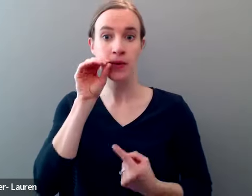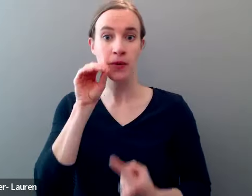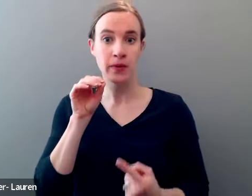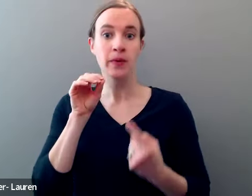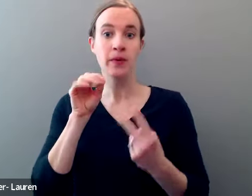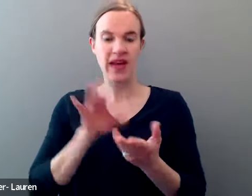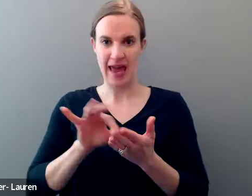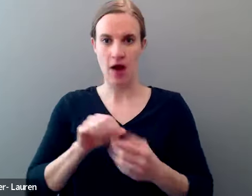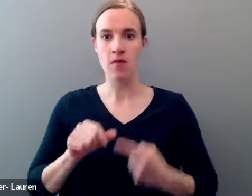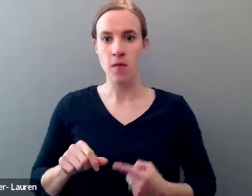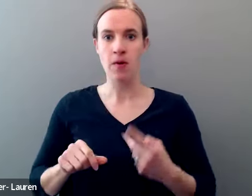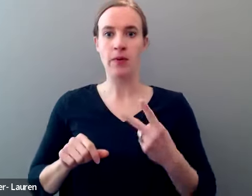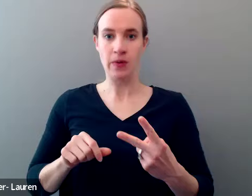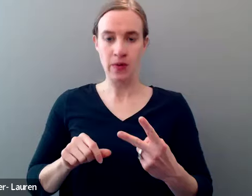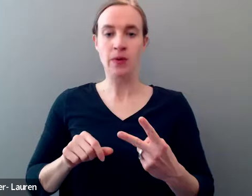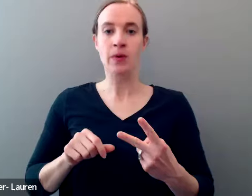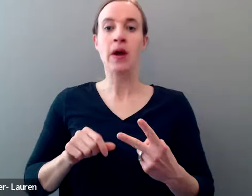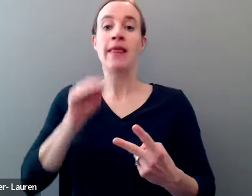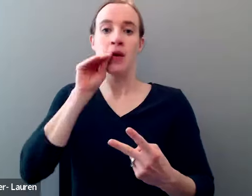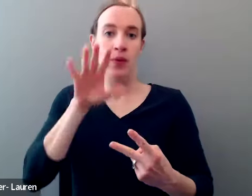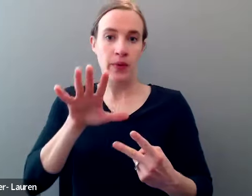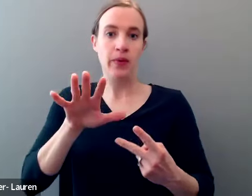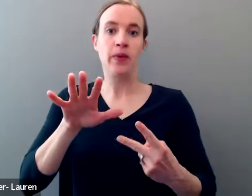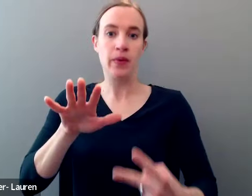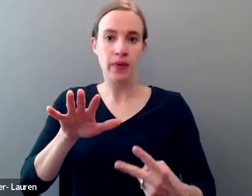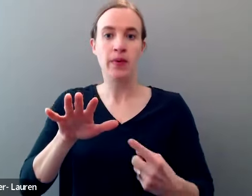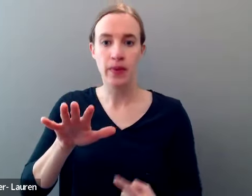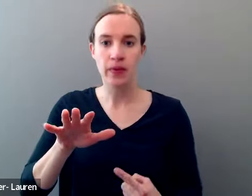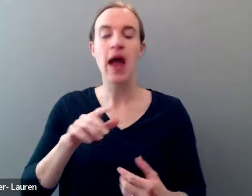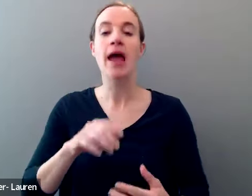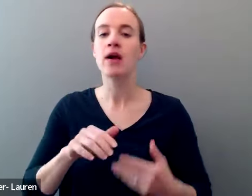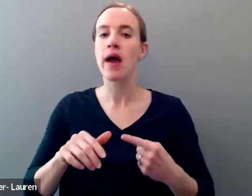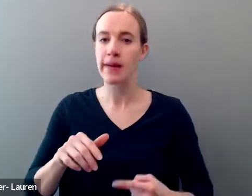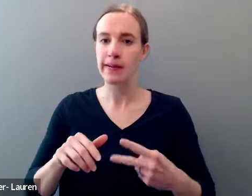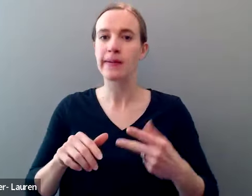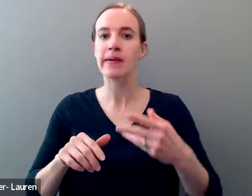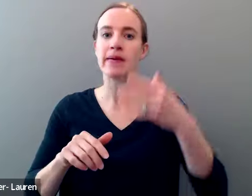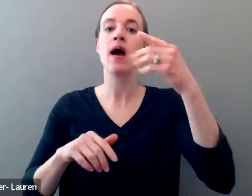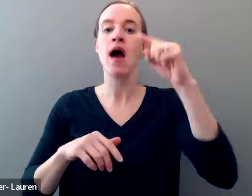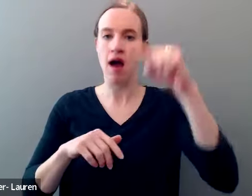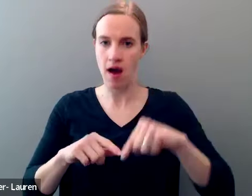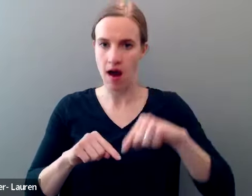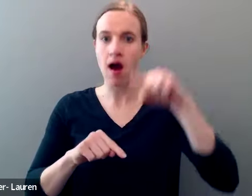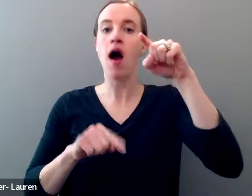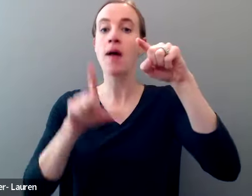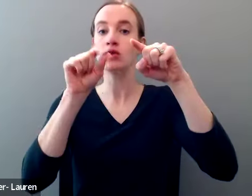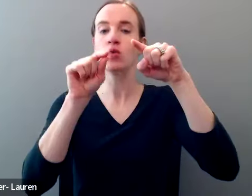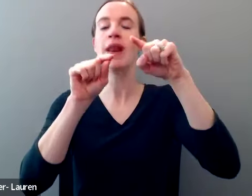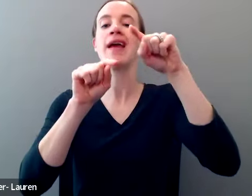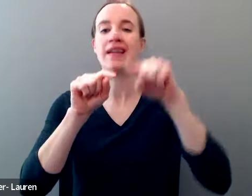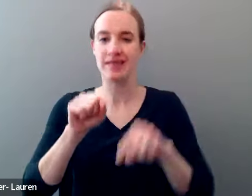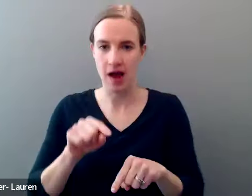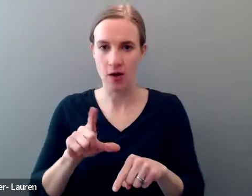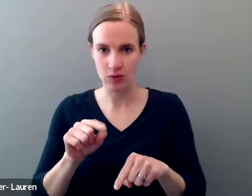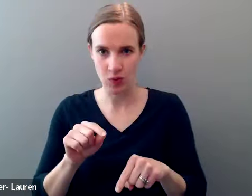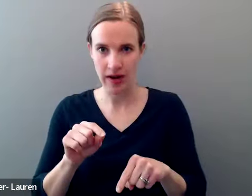breath shifts. And so each reverse 1 to 20, 20 to 1,